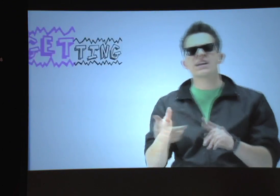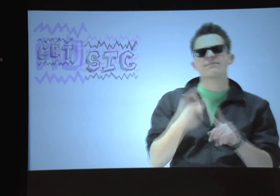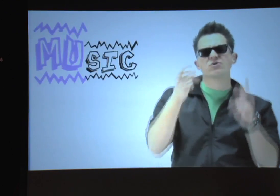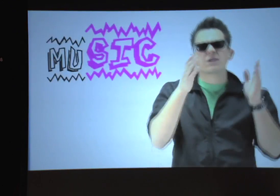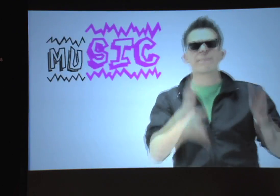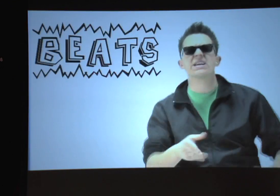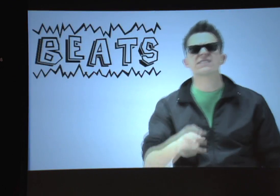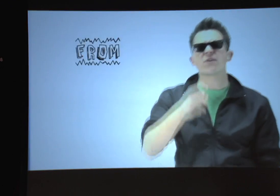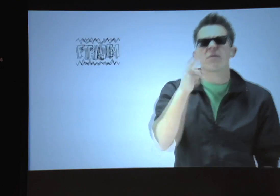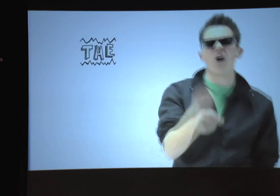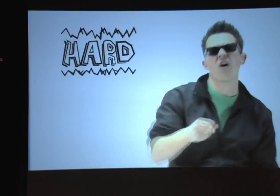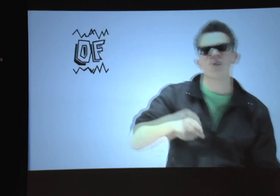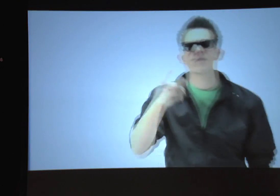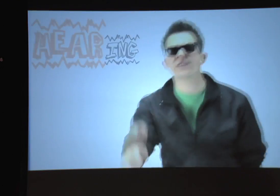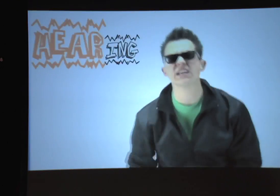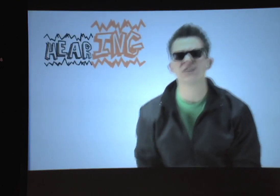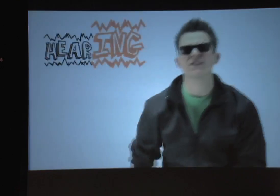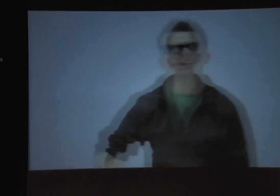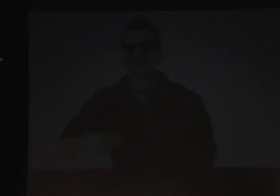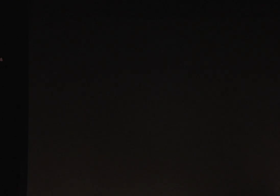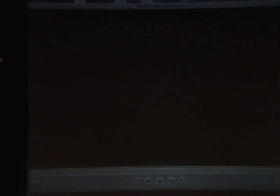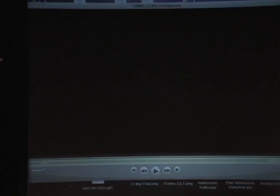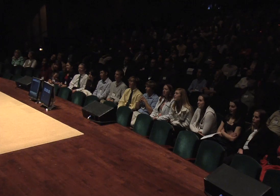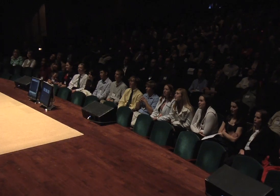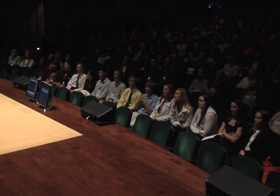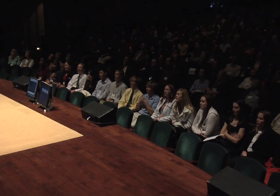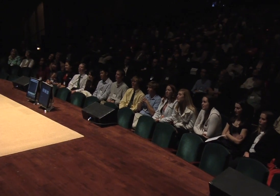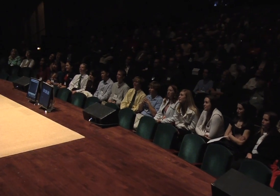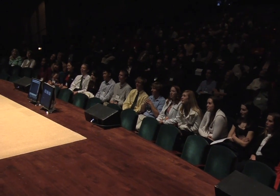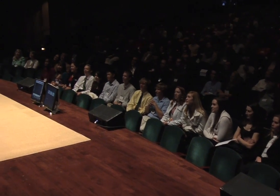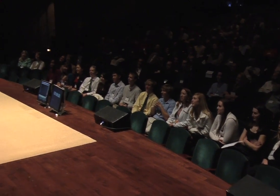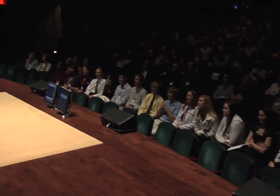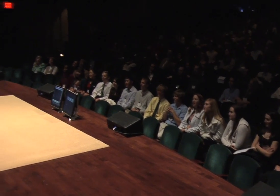getting music beats from the heart of hearing. So what matters next to me